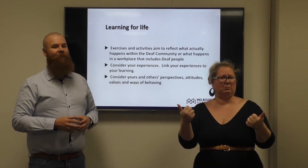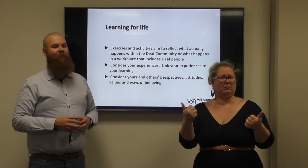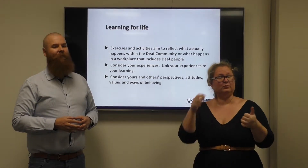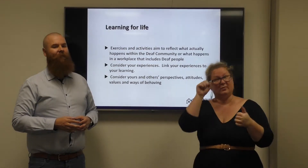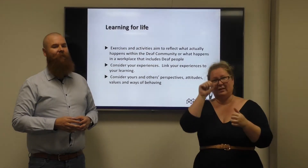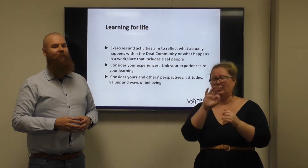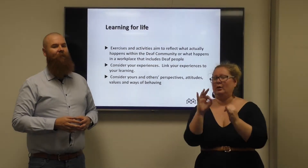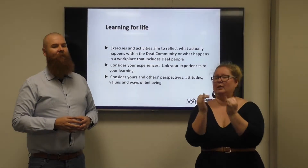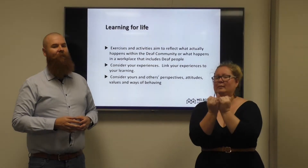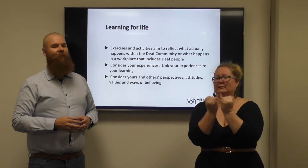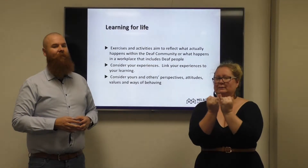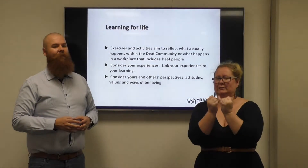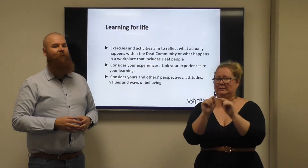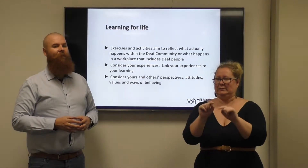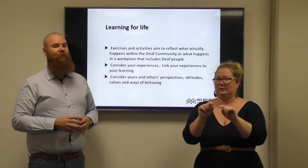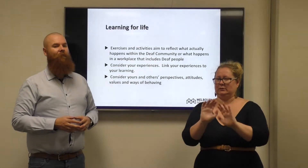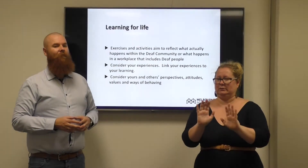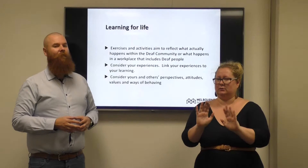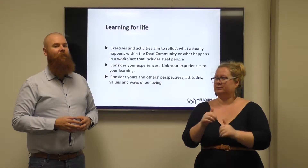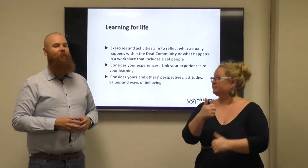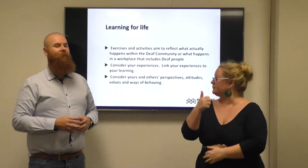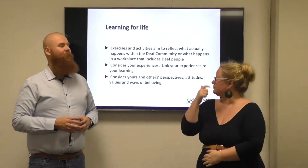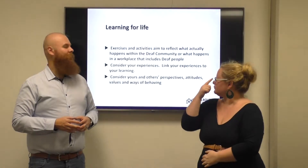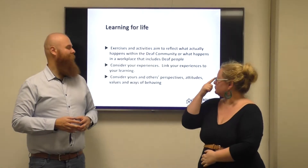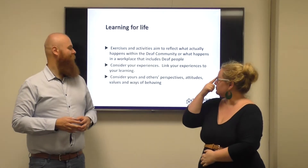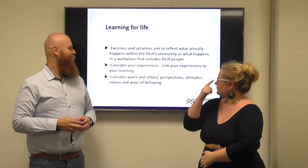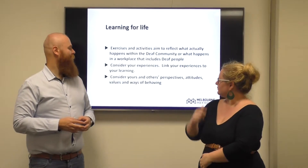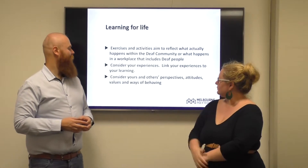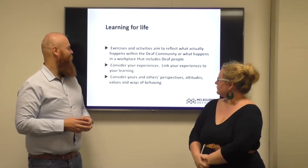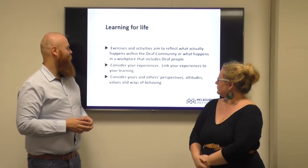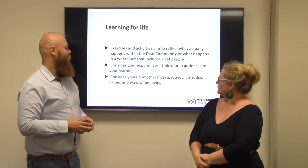That's fine. Remember, it's not a competition, that's all.